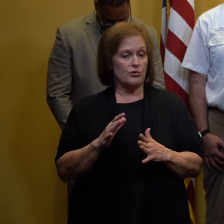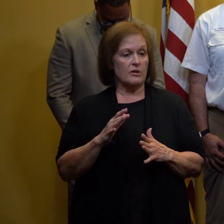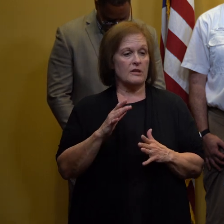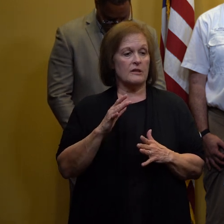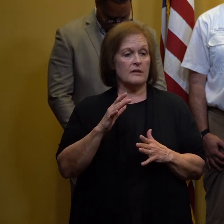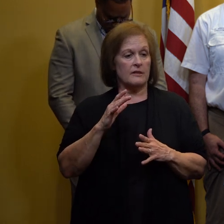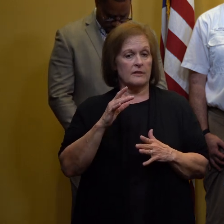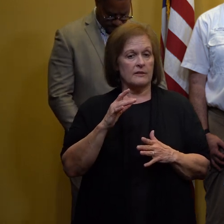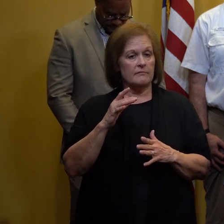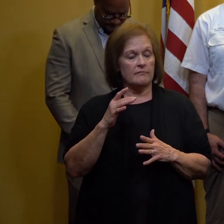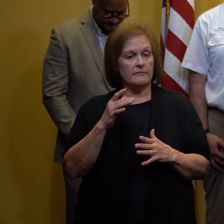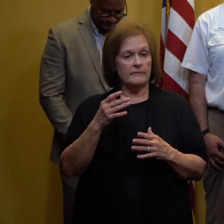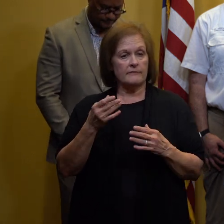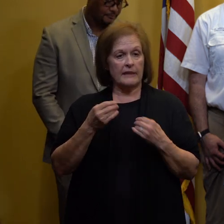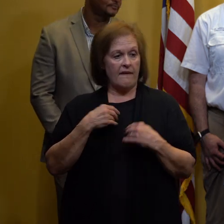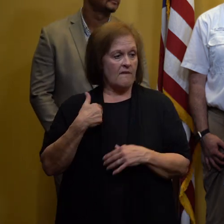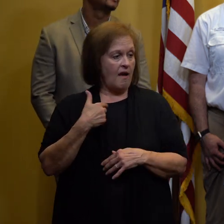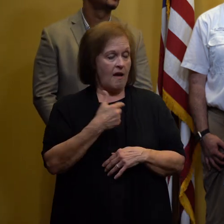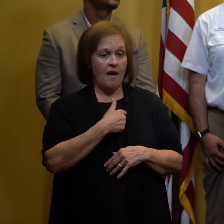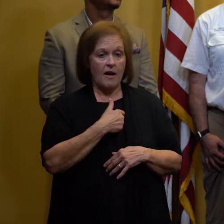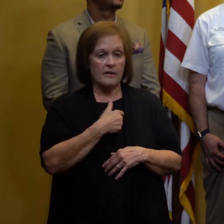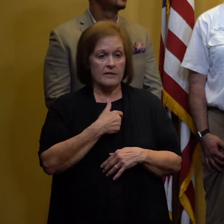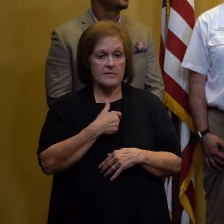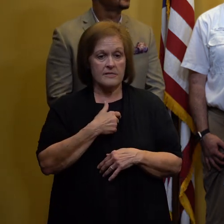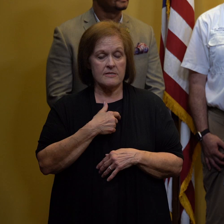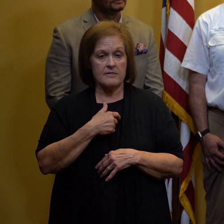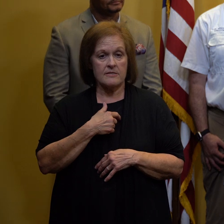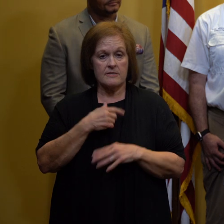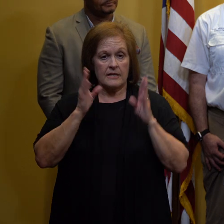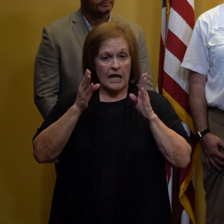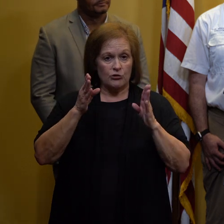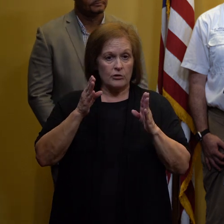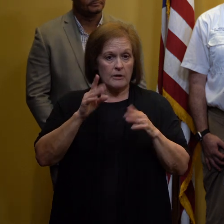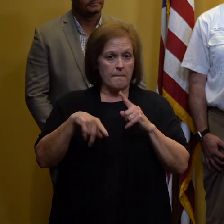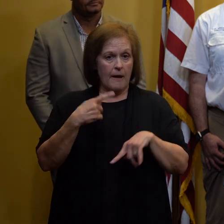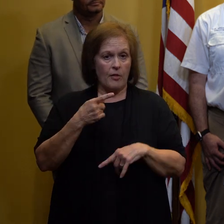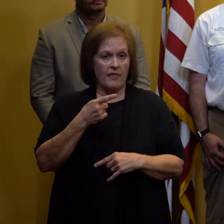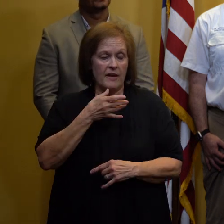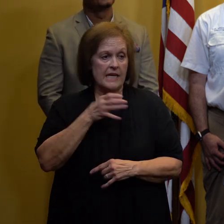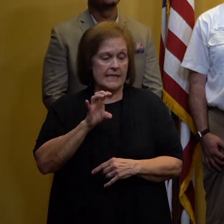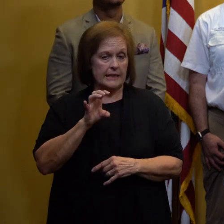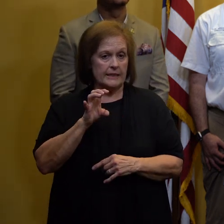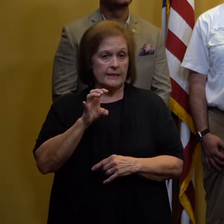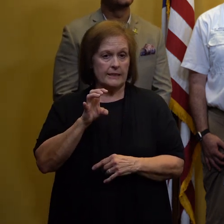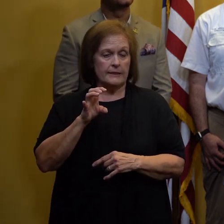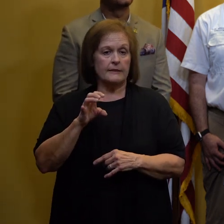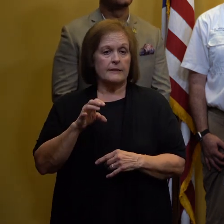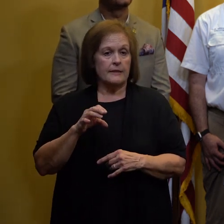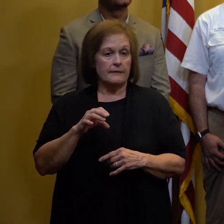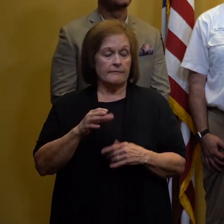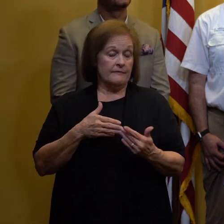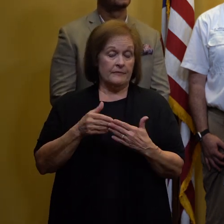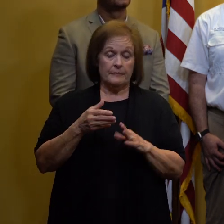the attention that has been placed so far on heat. We have definitely remained front and center since this started, even before it